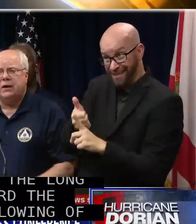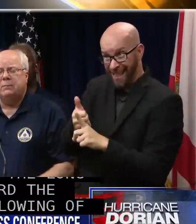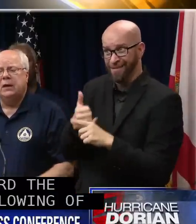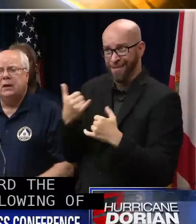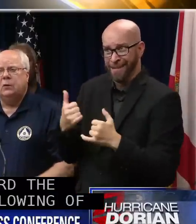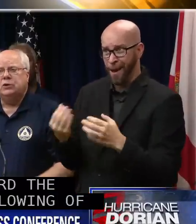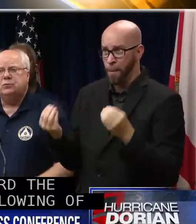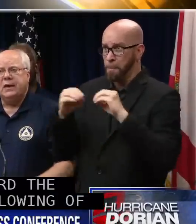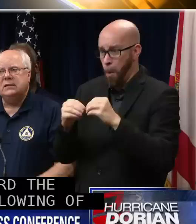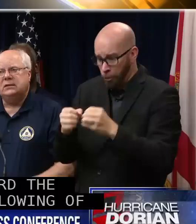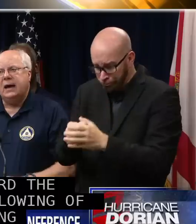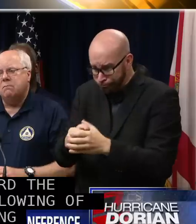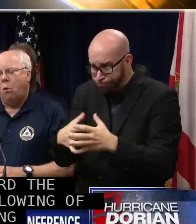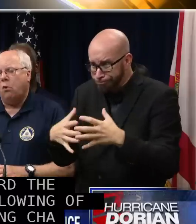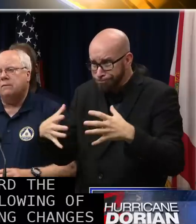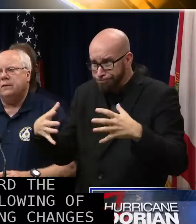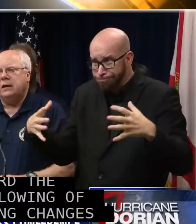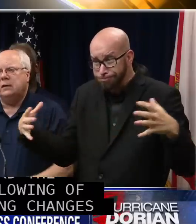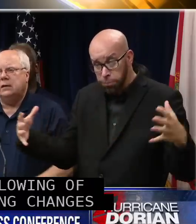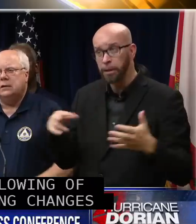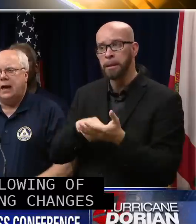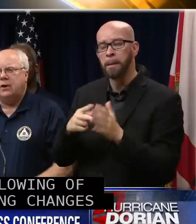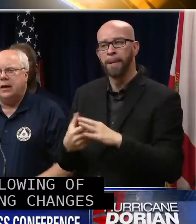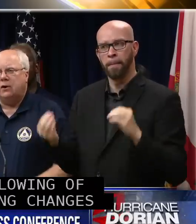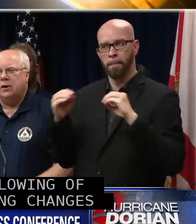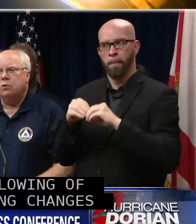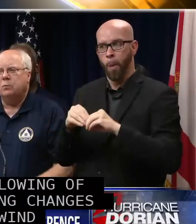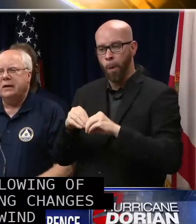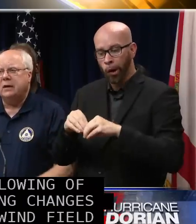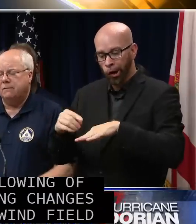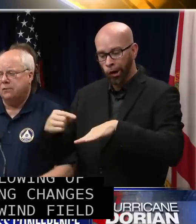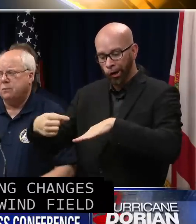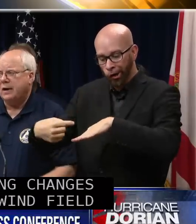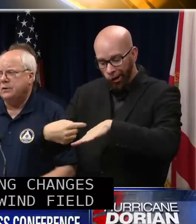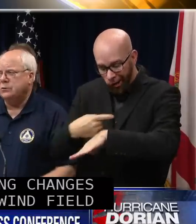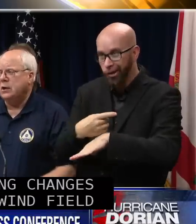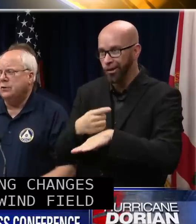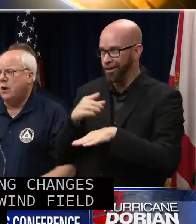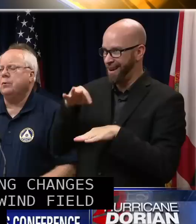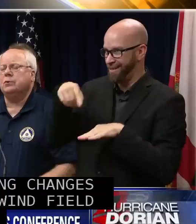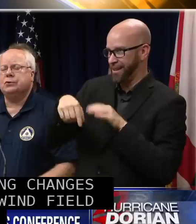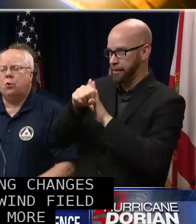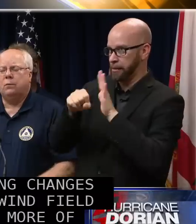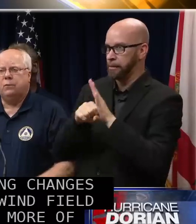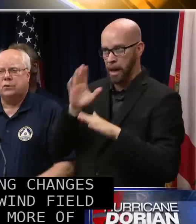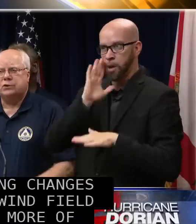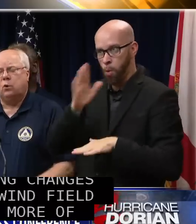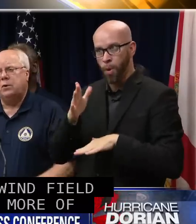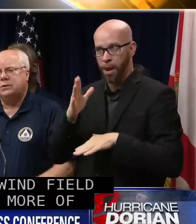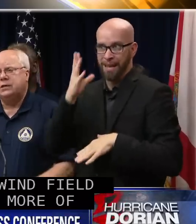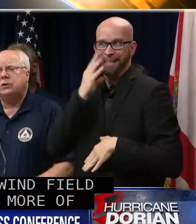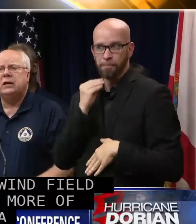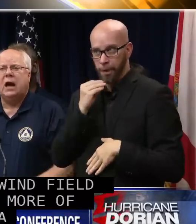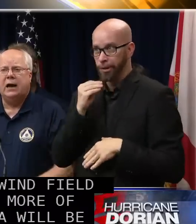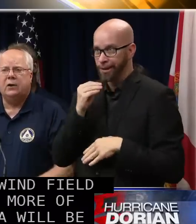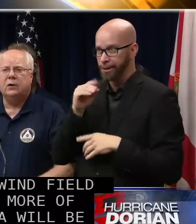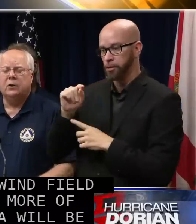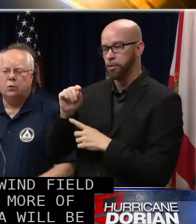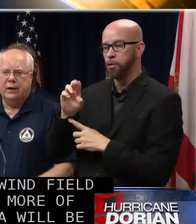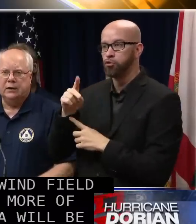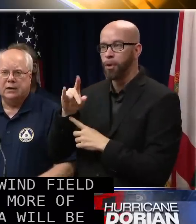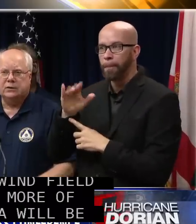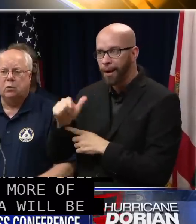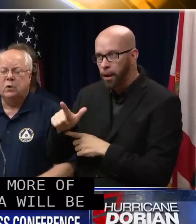field area, which means that more of the inland county area will be covered by those tropical storm force or potentially